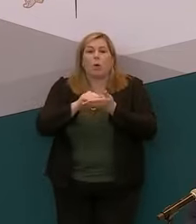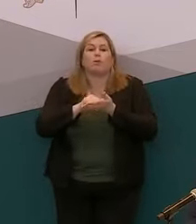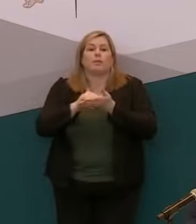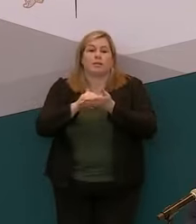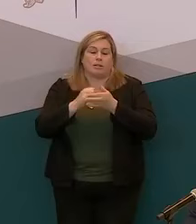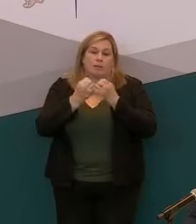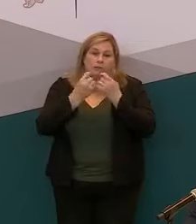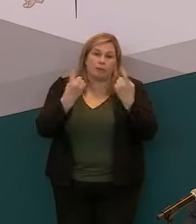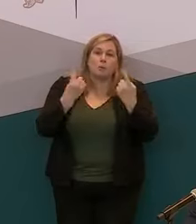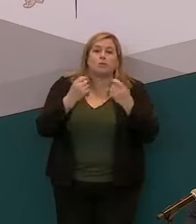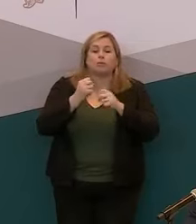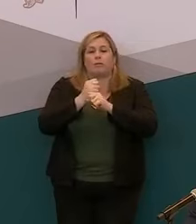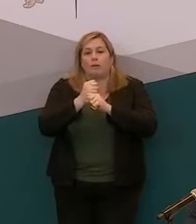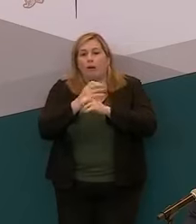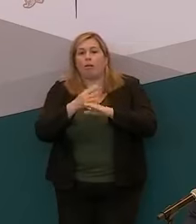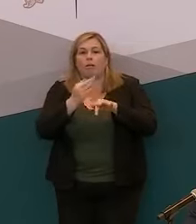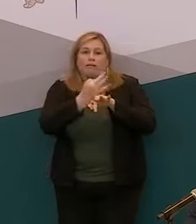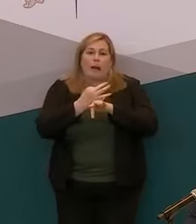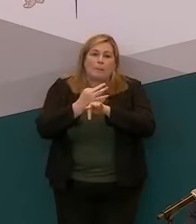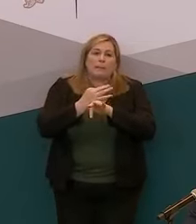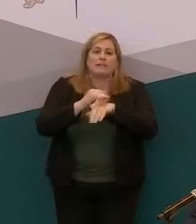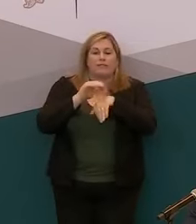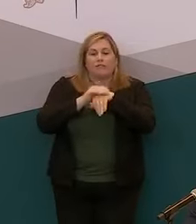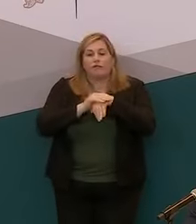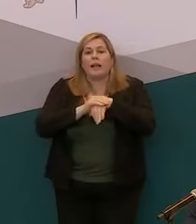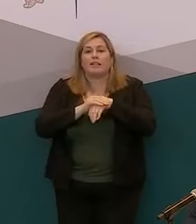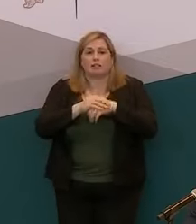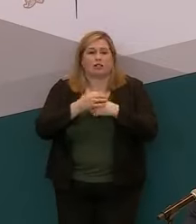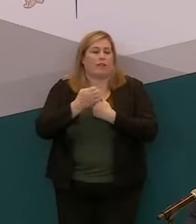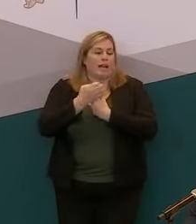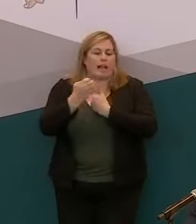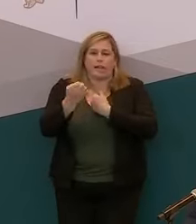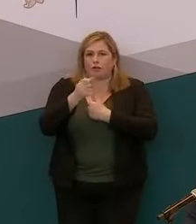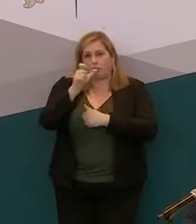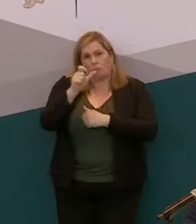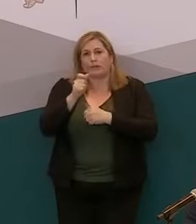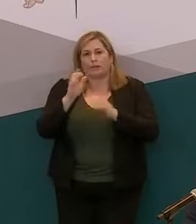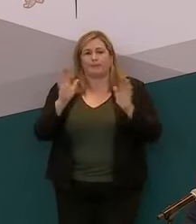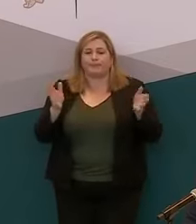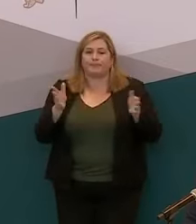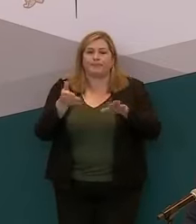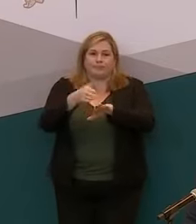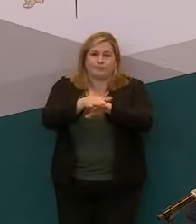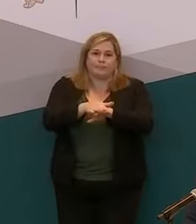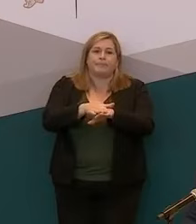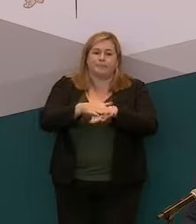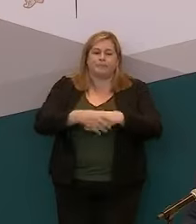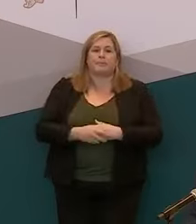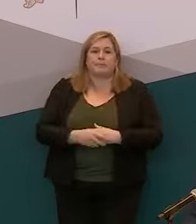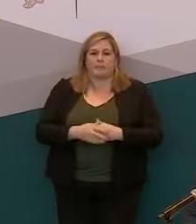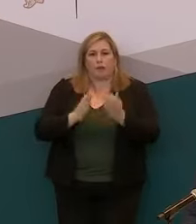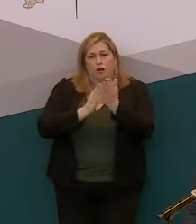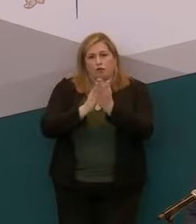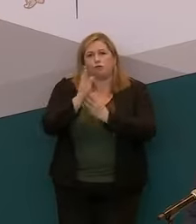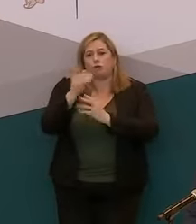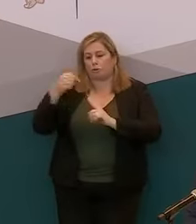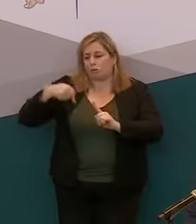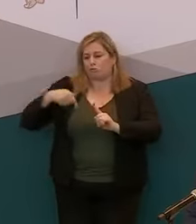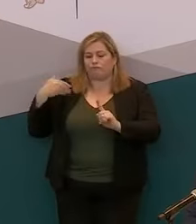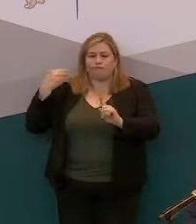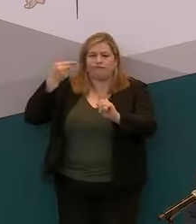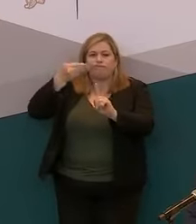condolences to the families and to the friends of each and every one of those individuals who have lost their lives over the course of our experience with